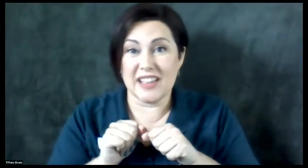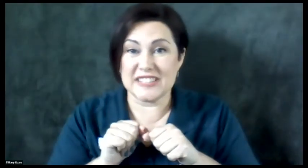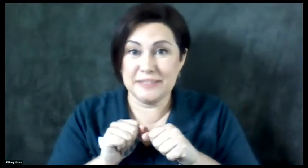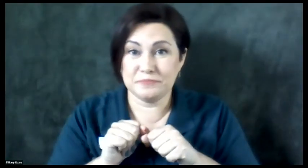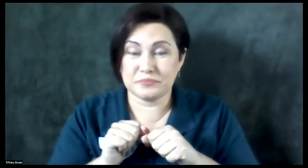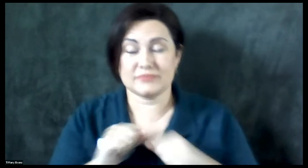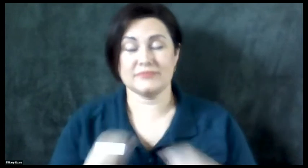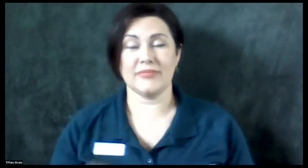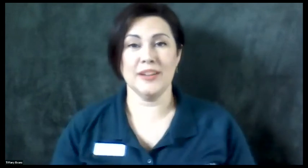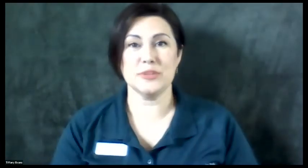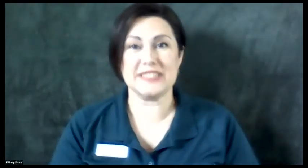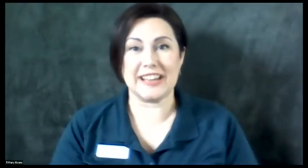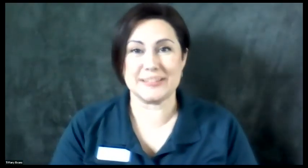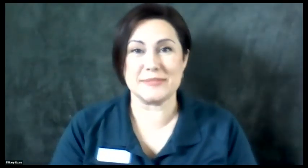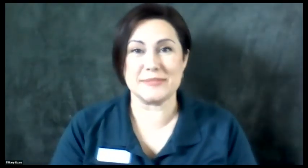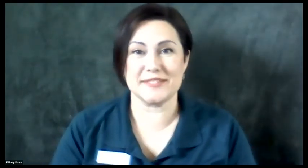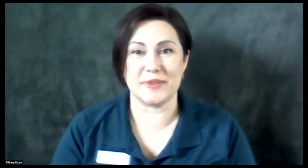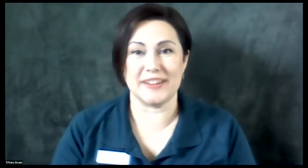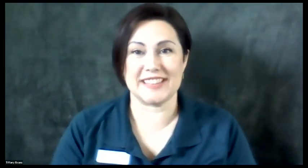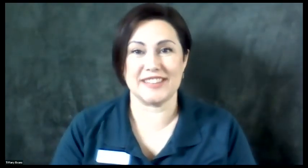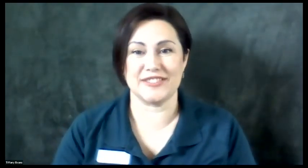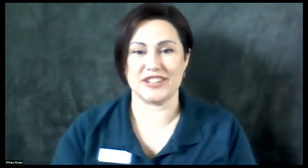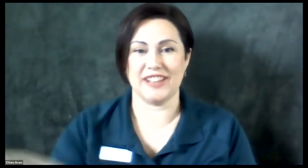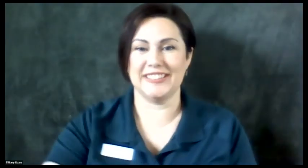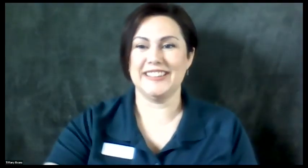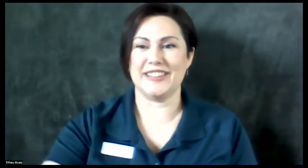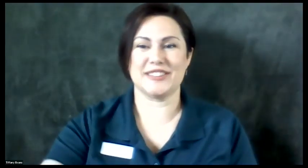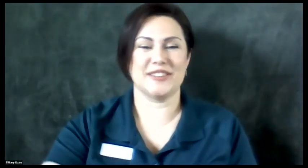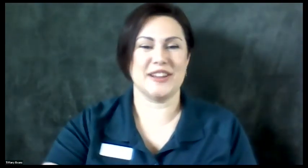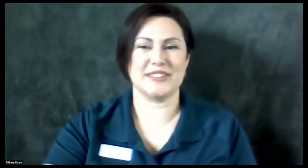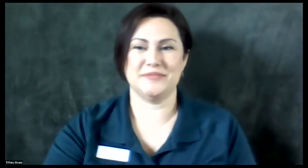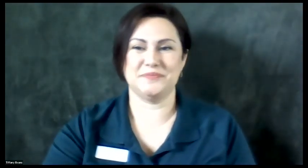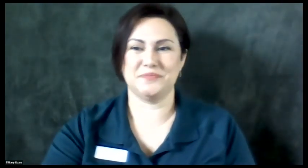in to protect themselves some more inside of their shell. That was a great question.